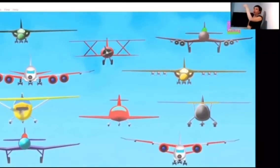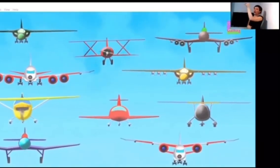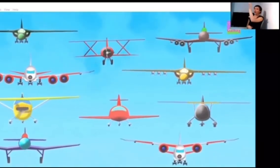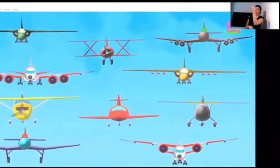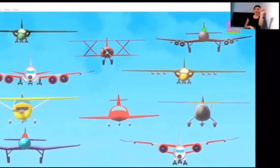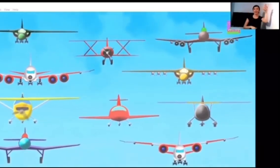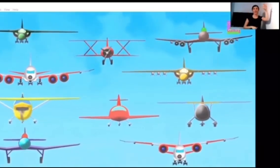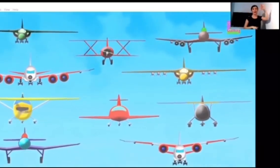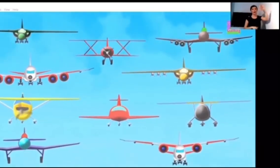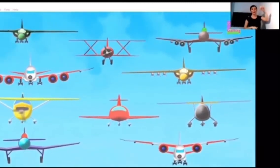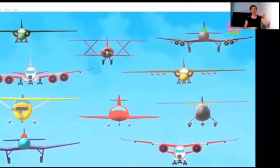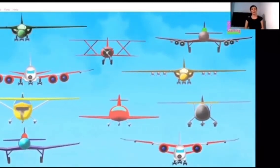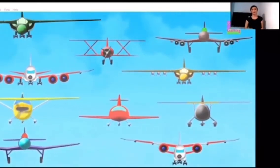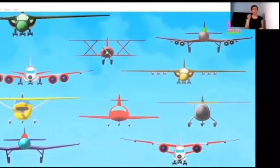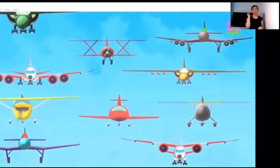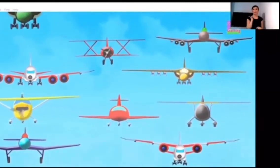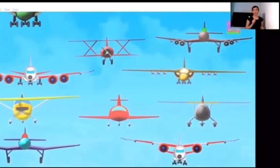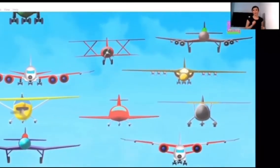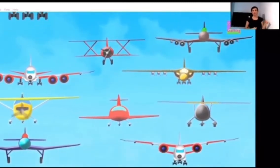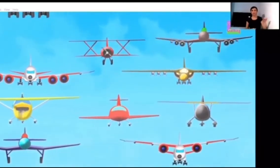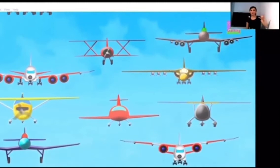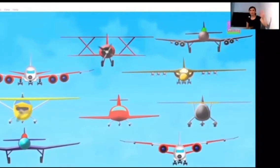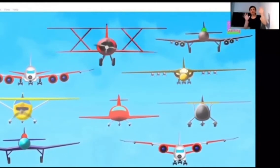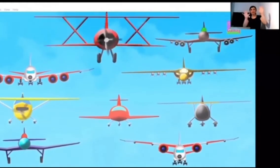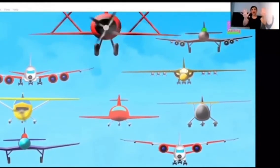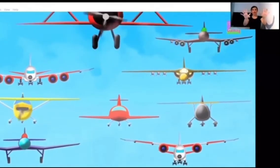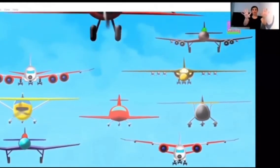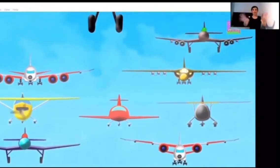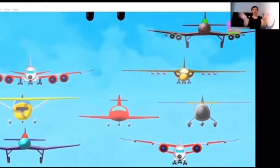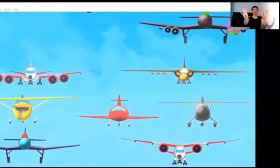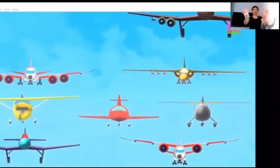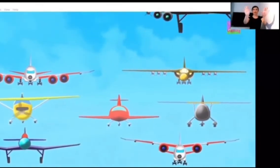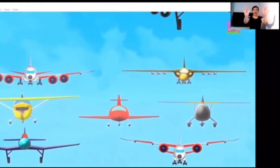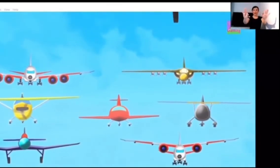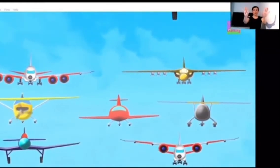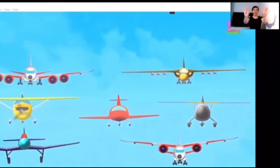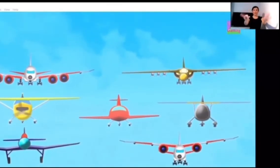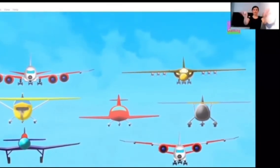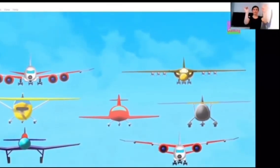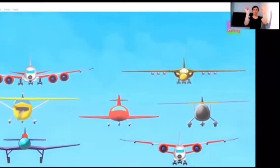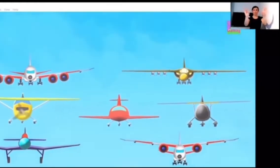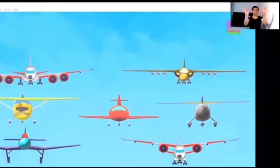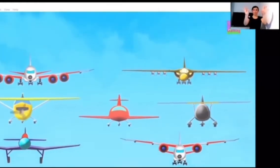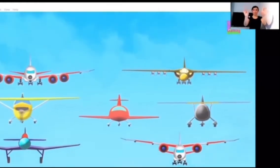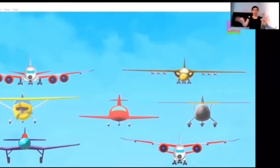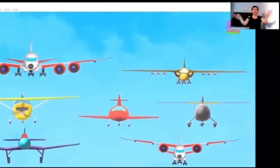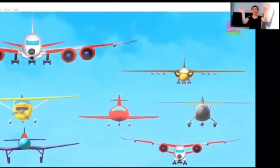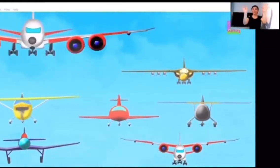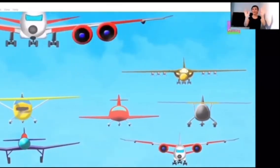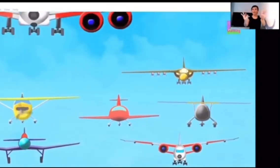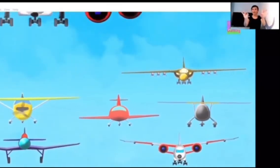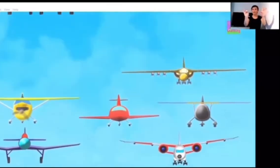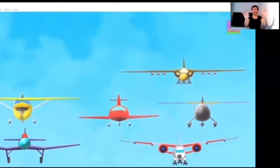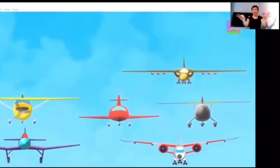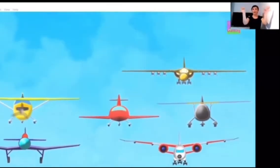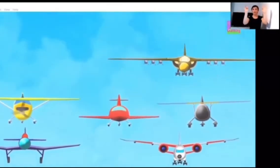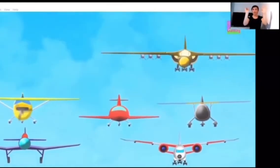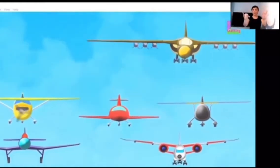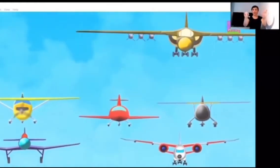flying high. 10 little, 9 little, 8 little airplanes, 7 little, 6